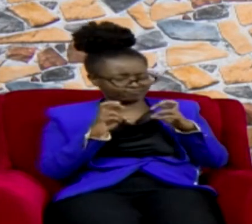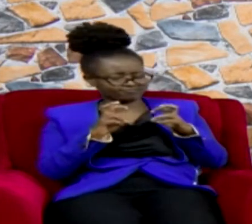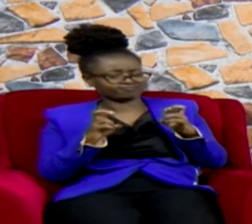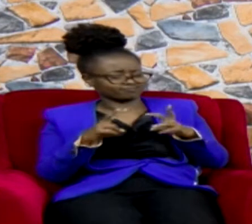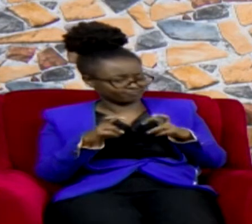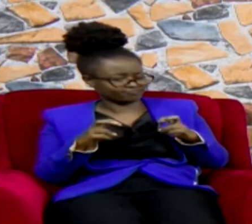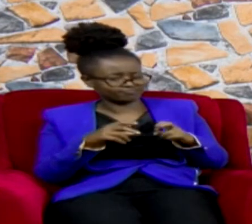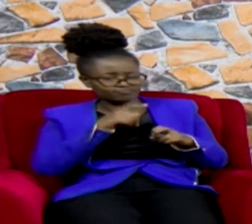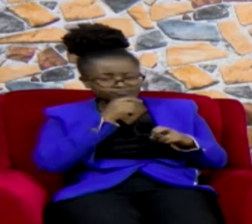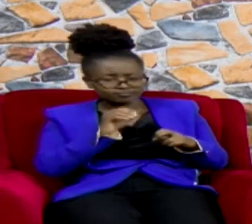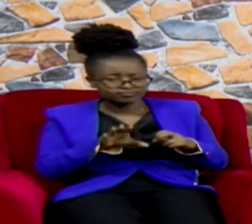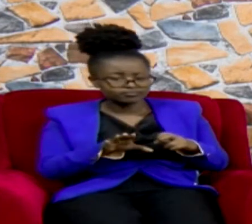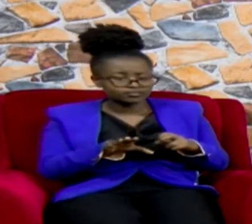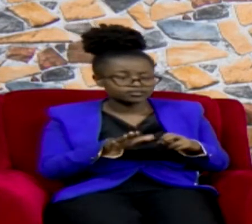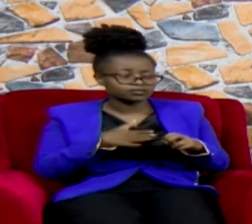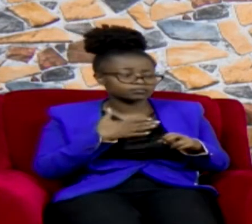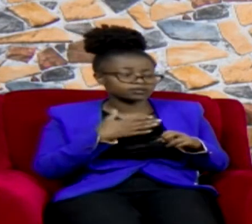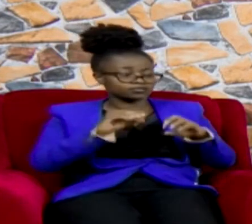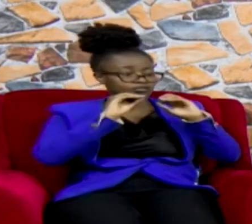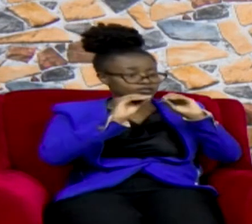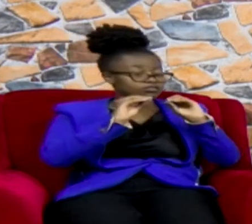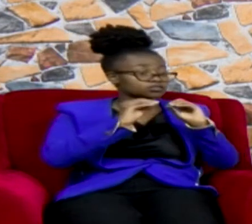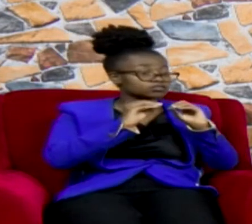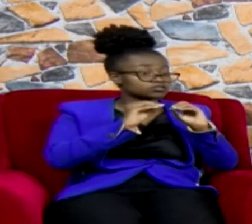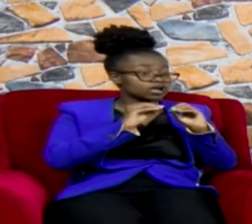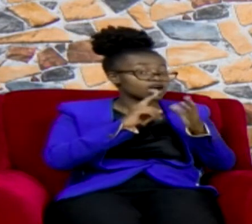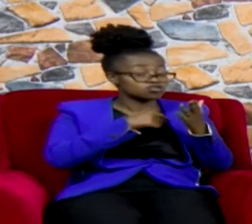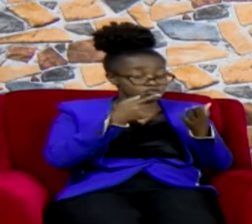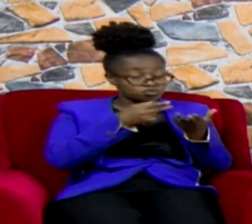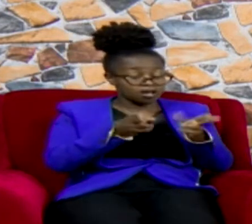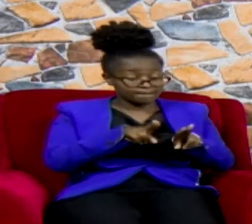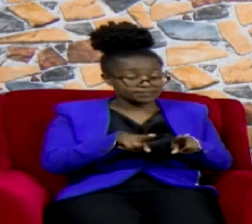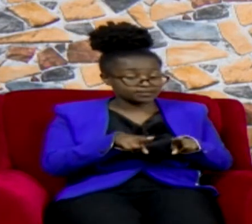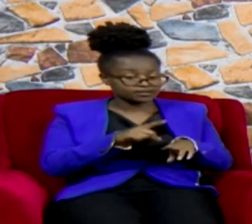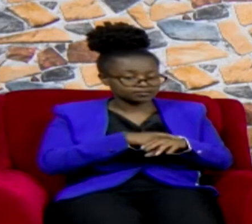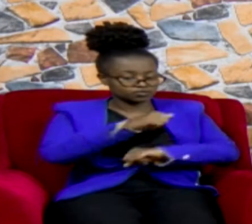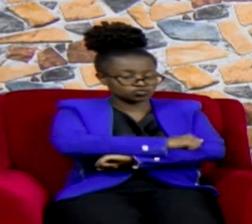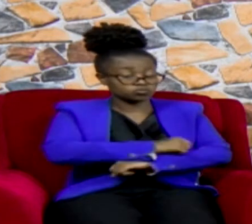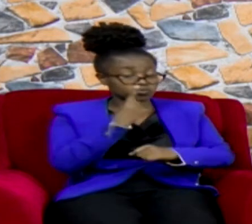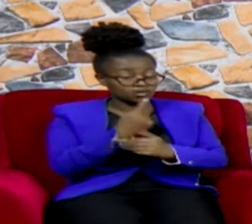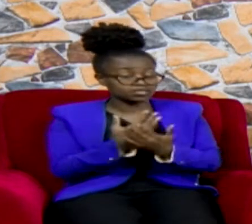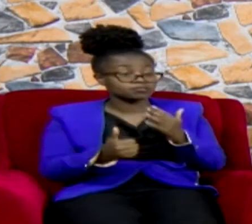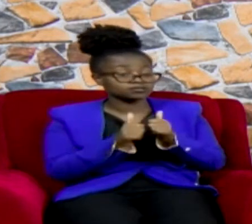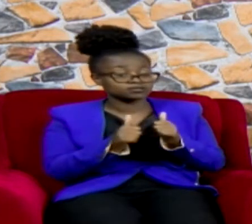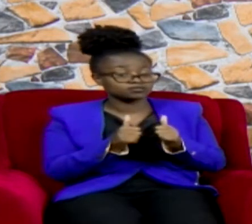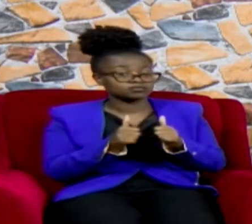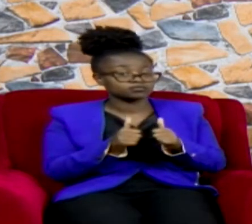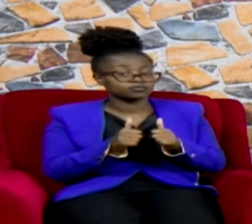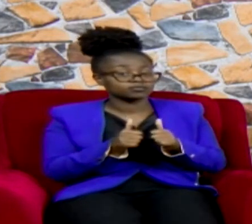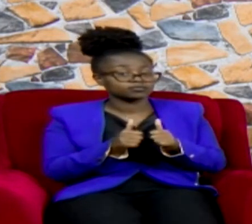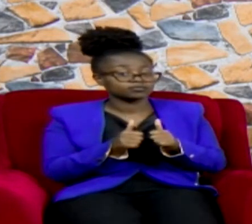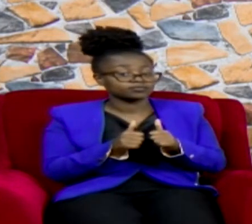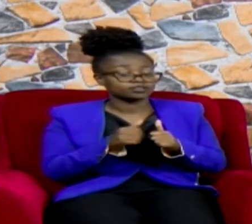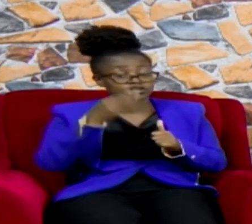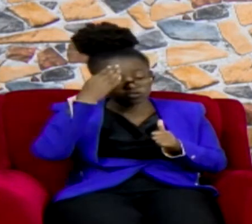son. He's your student. I don't know what happens when he's in school. But the one thing I have noted that